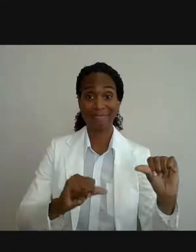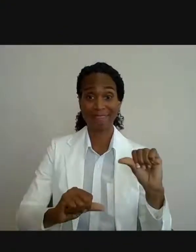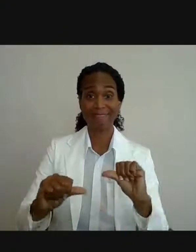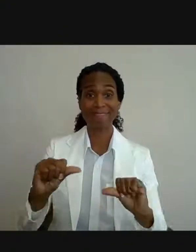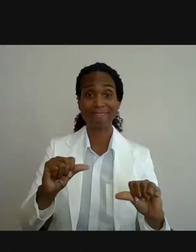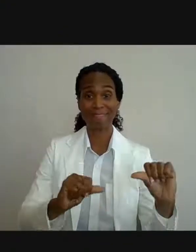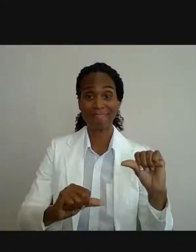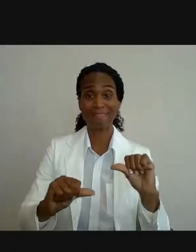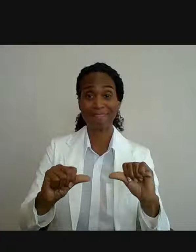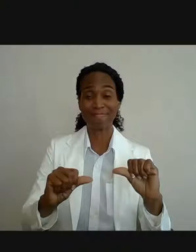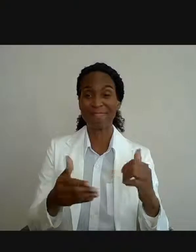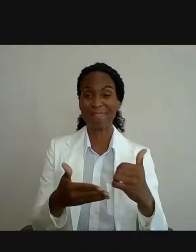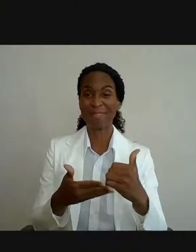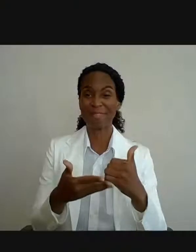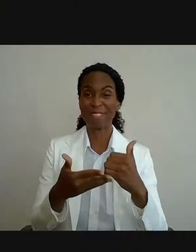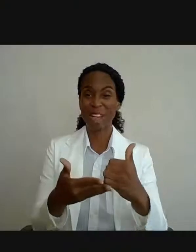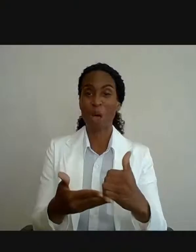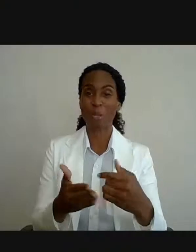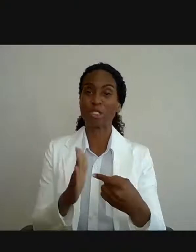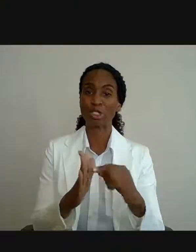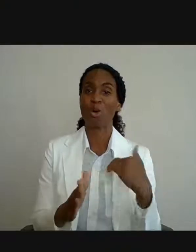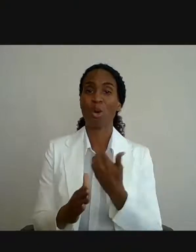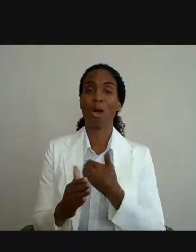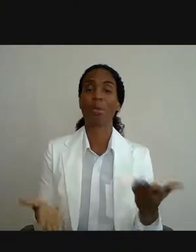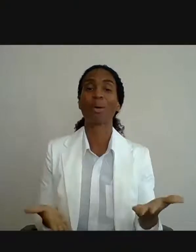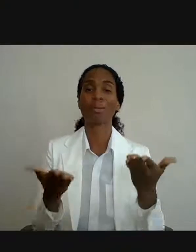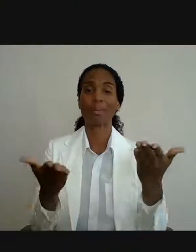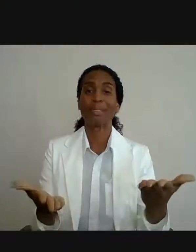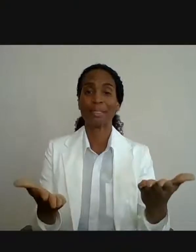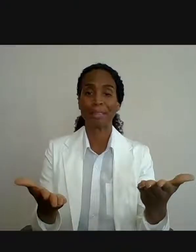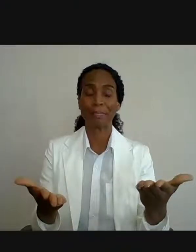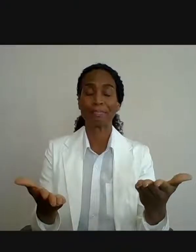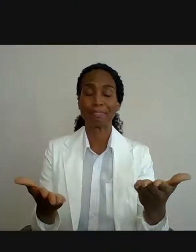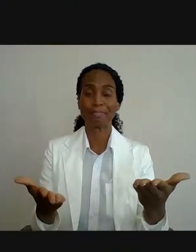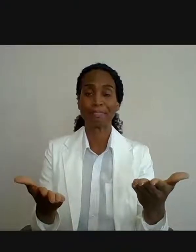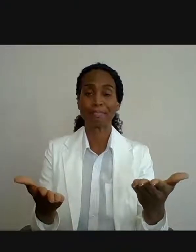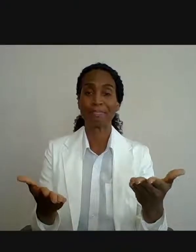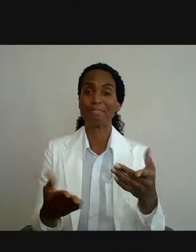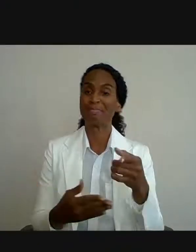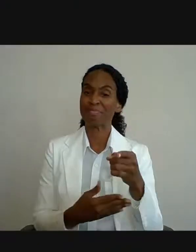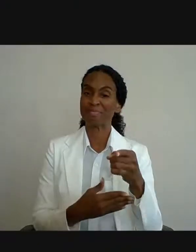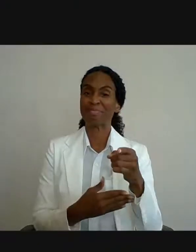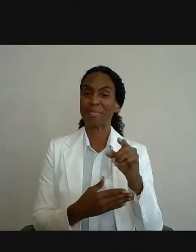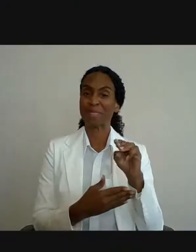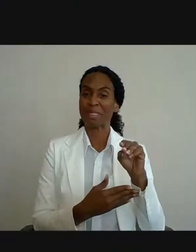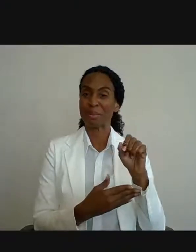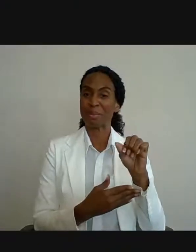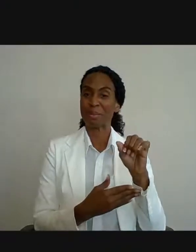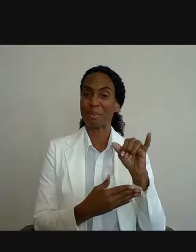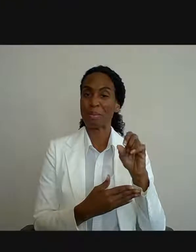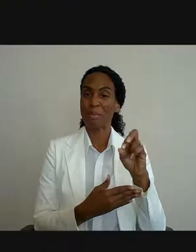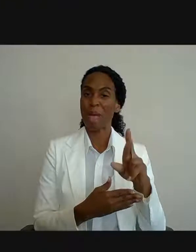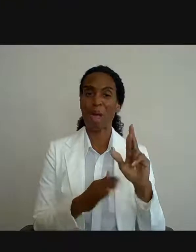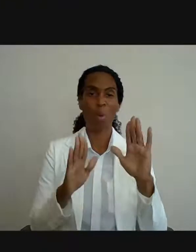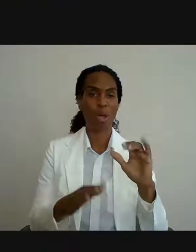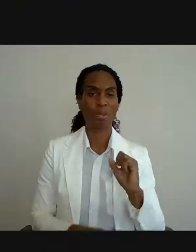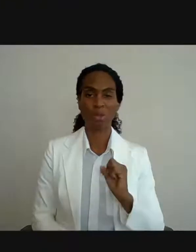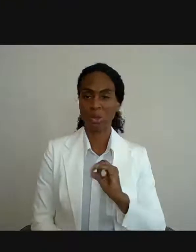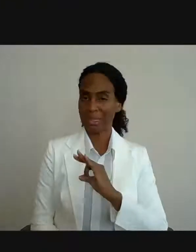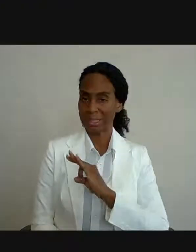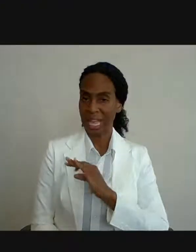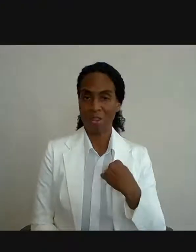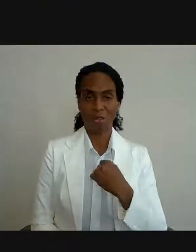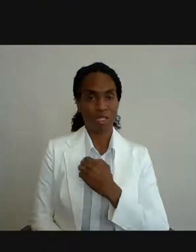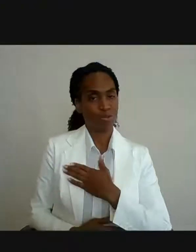to direct our recommendations. You have had incredible staff, and our staff has enjoyed